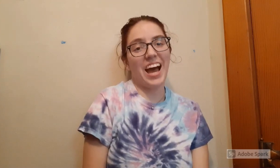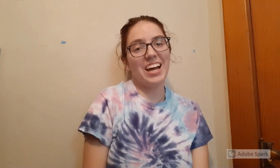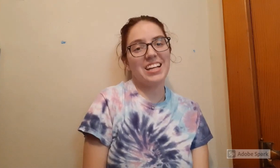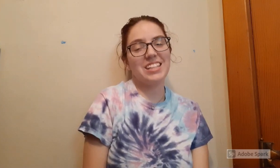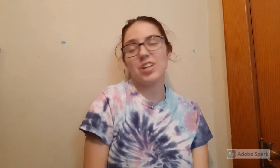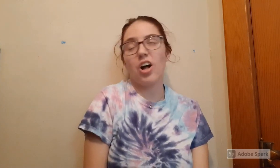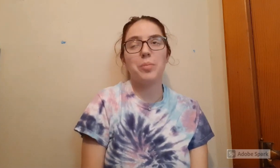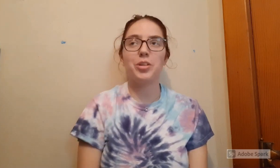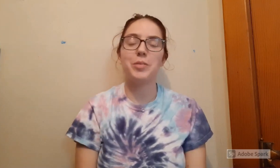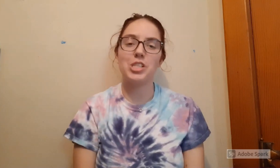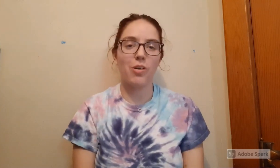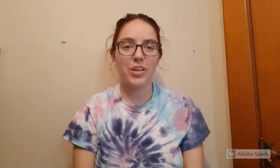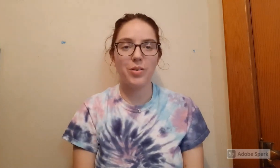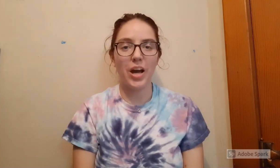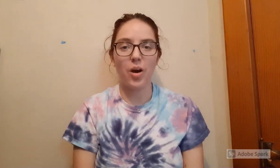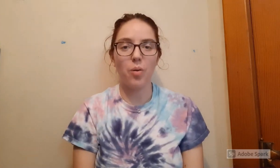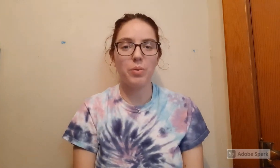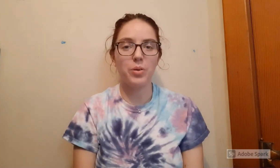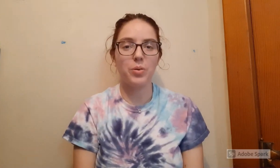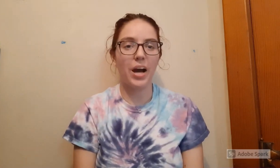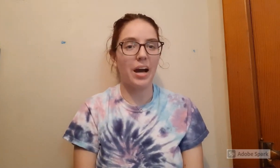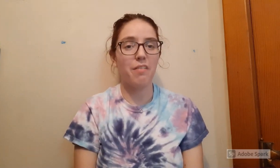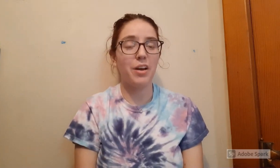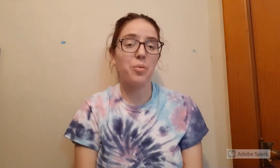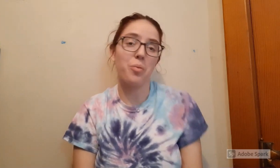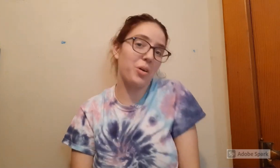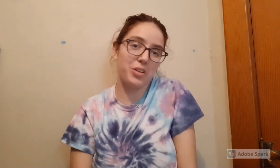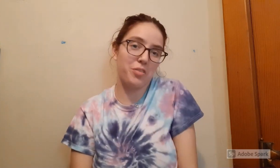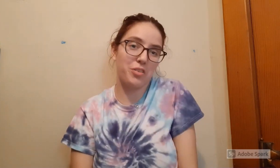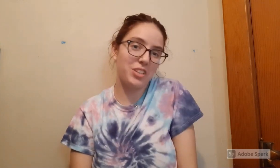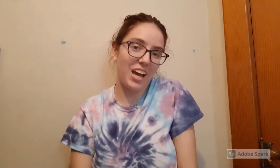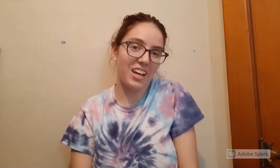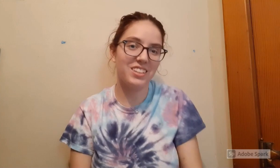that is all I'm going to be showing you. I hope you have a wonderful day.